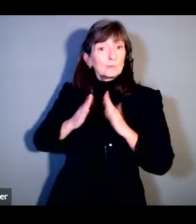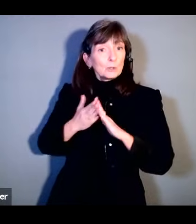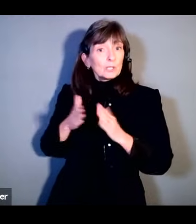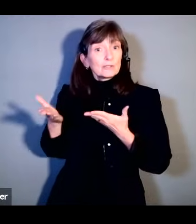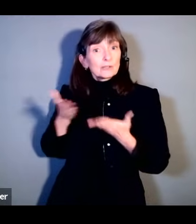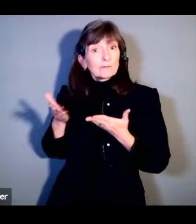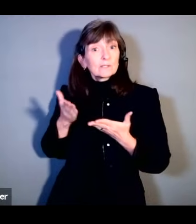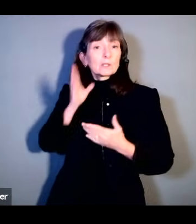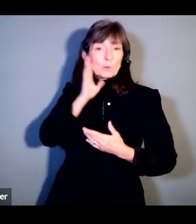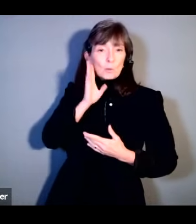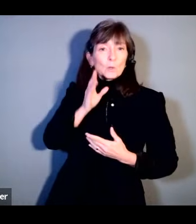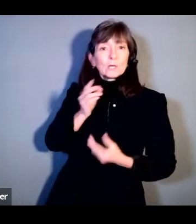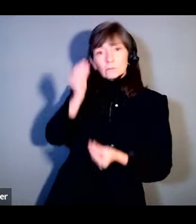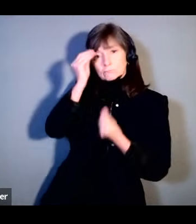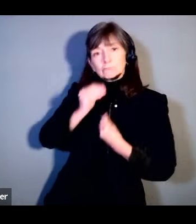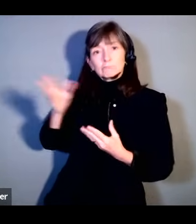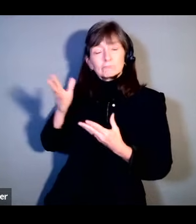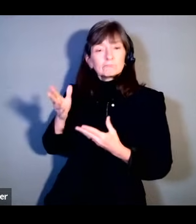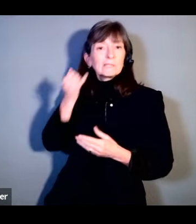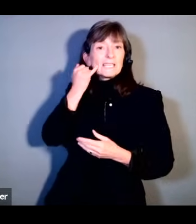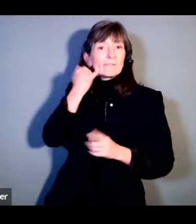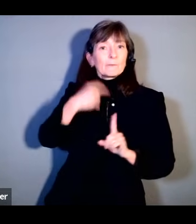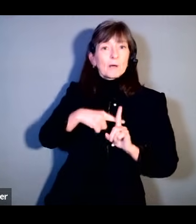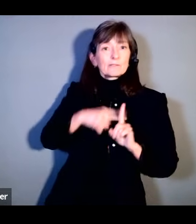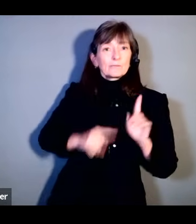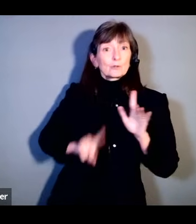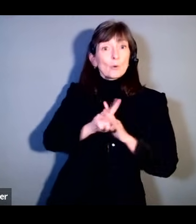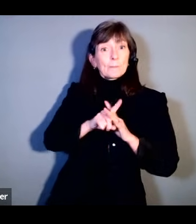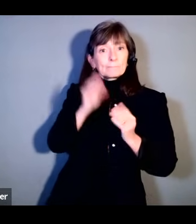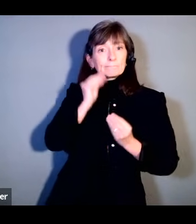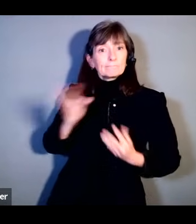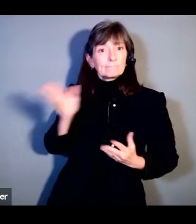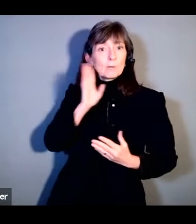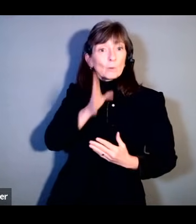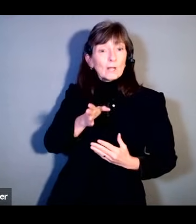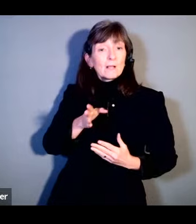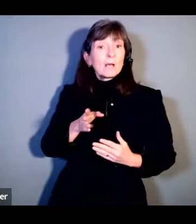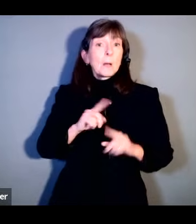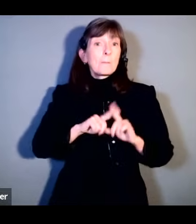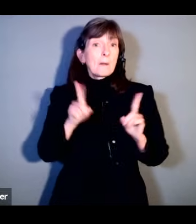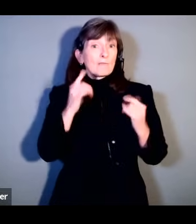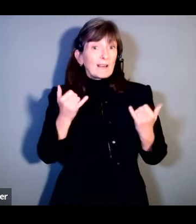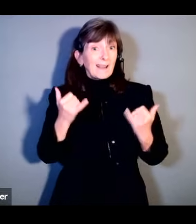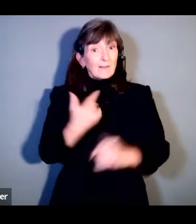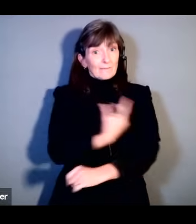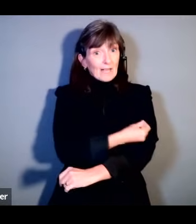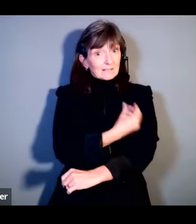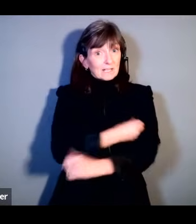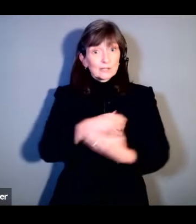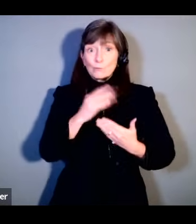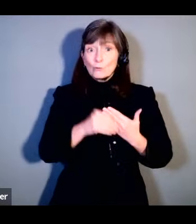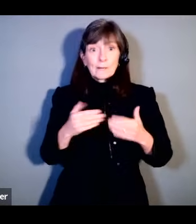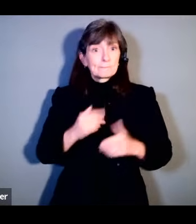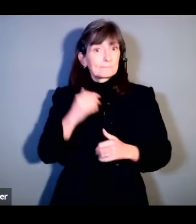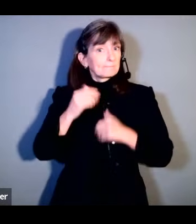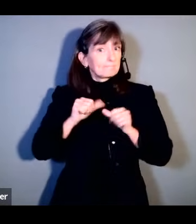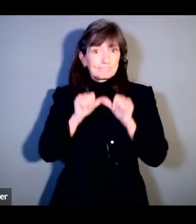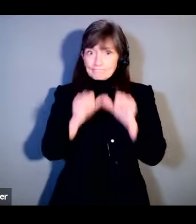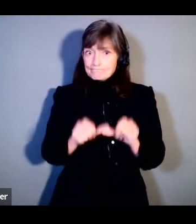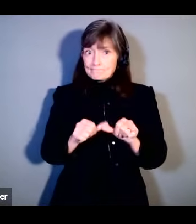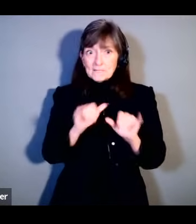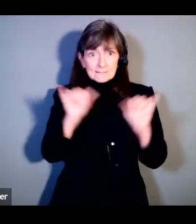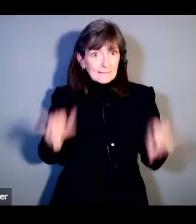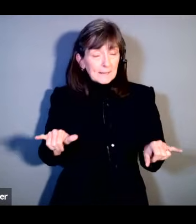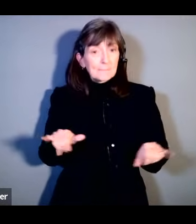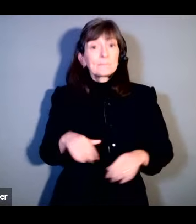positive result. Thankfully, there are no impacts to our vaccination programs for COVID-19 and seasonal